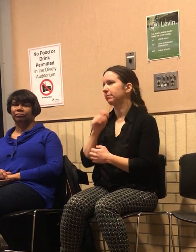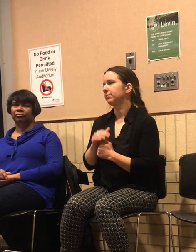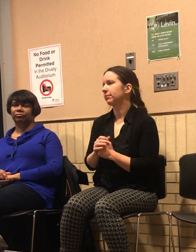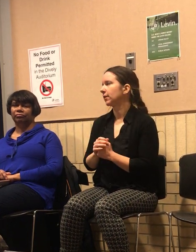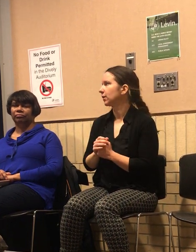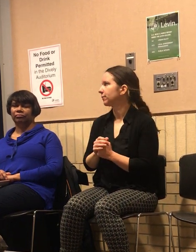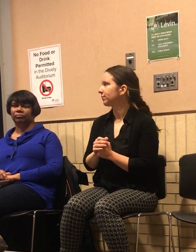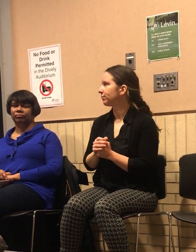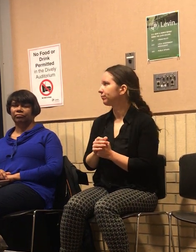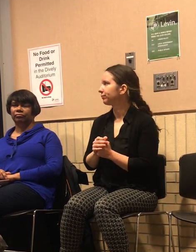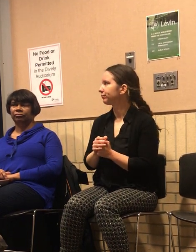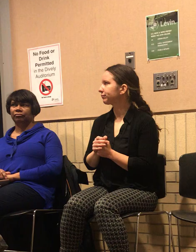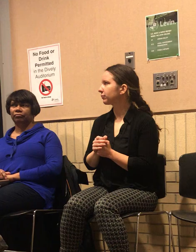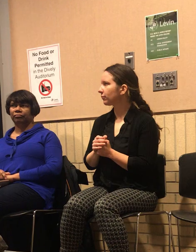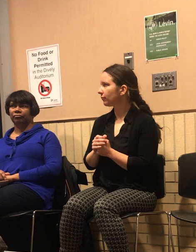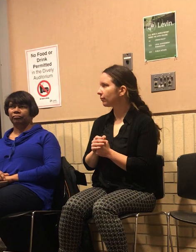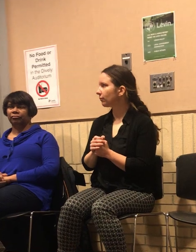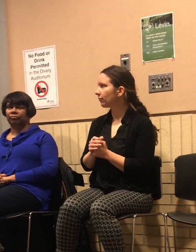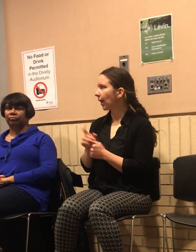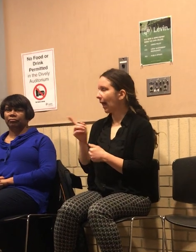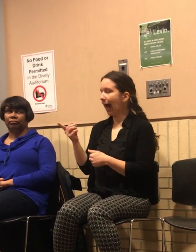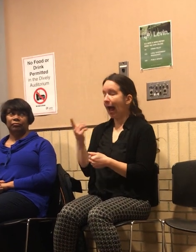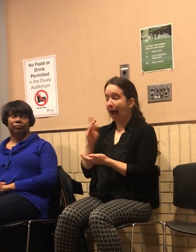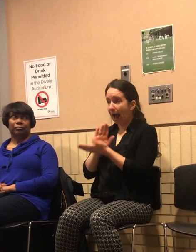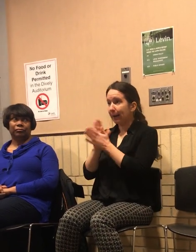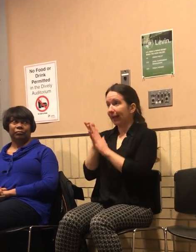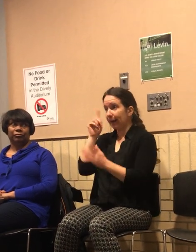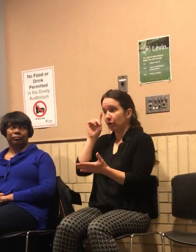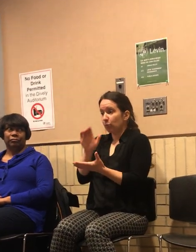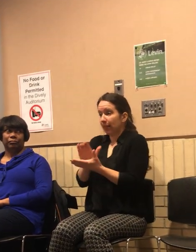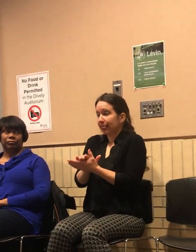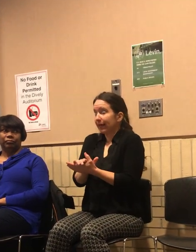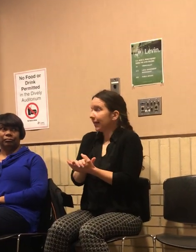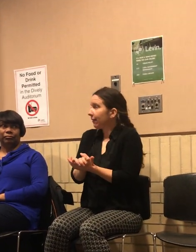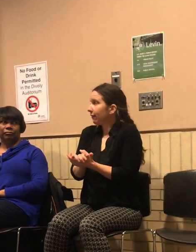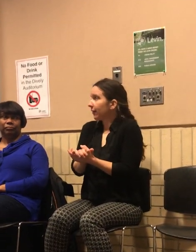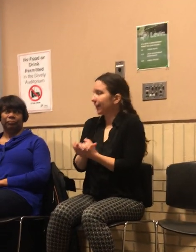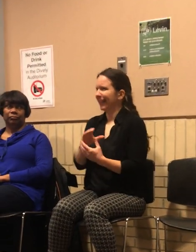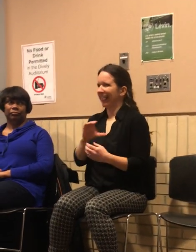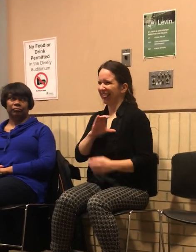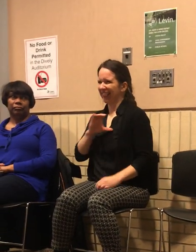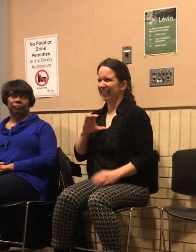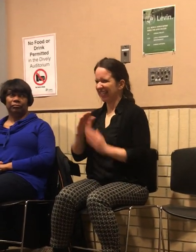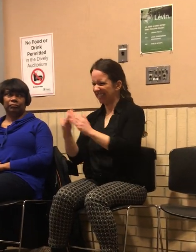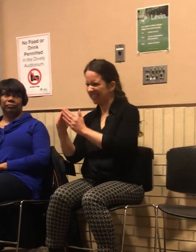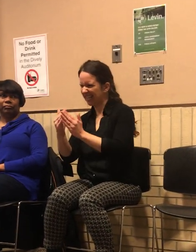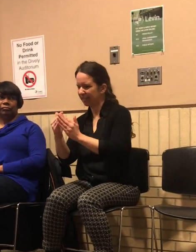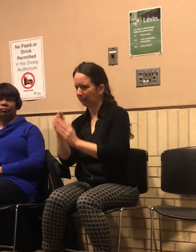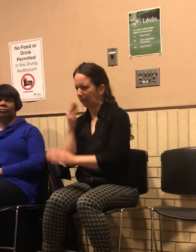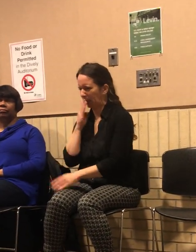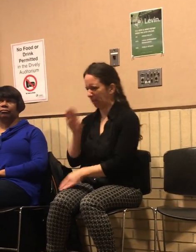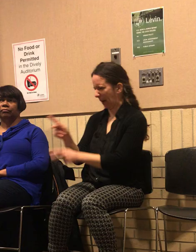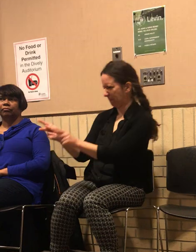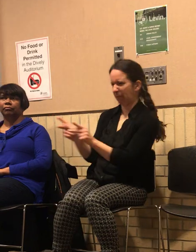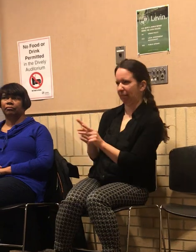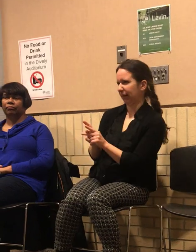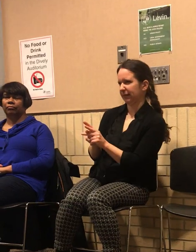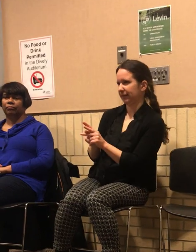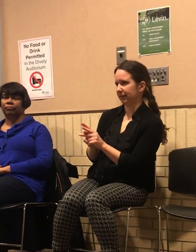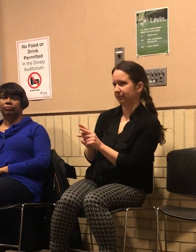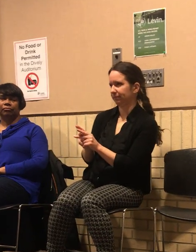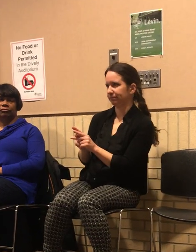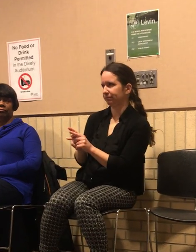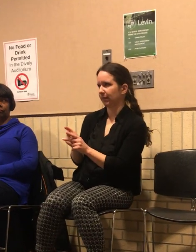raising, not intentional, but where I came to believe that the city was a bad place. The city was the place